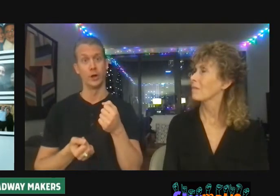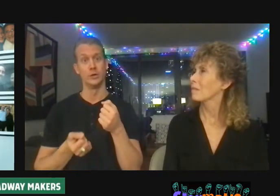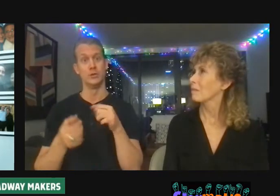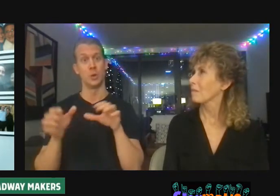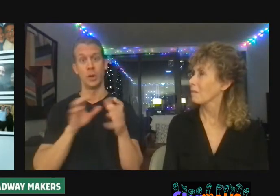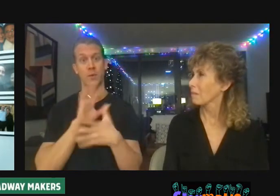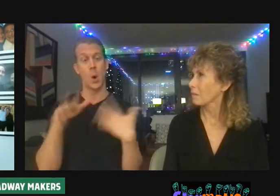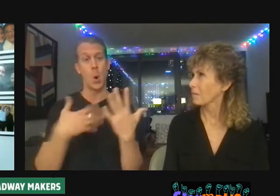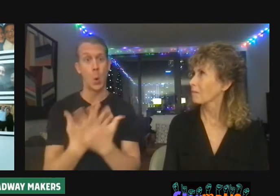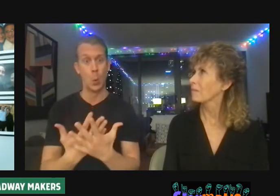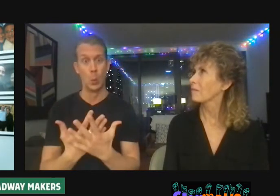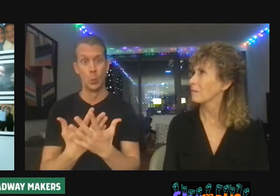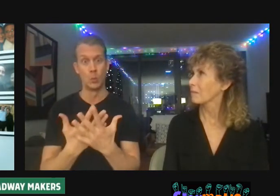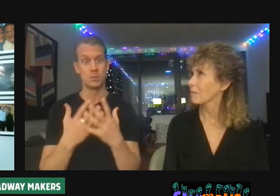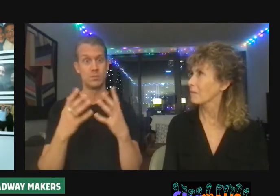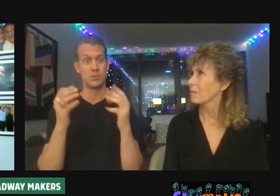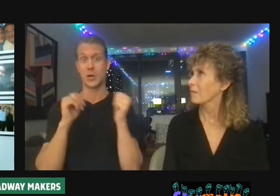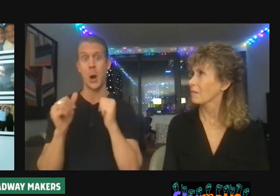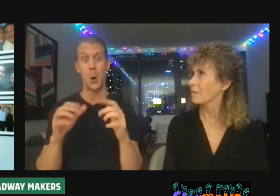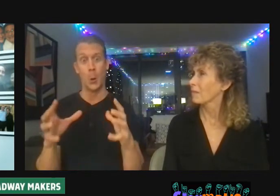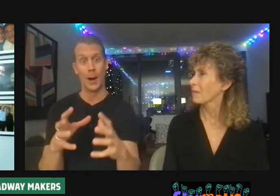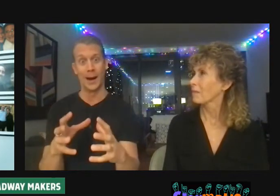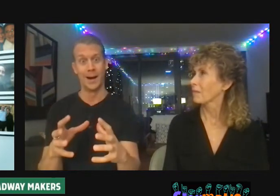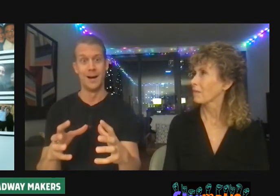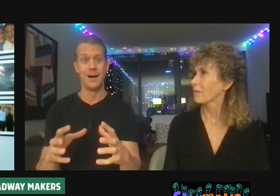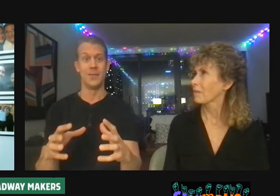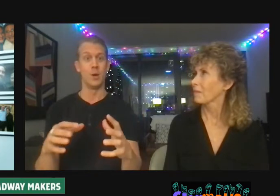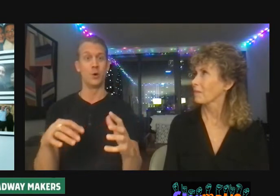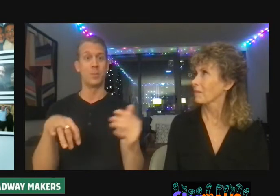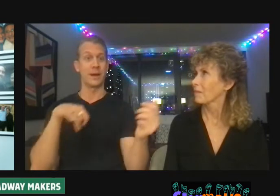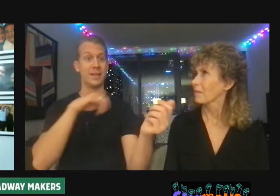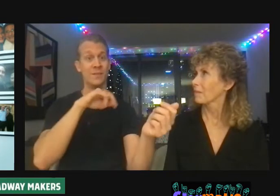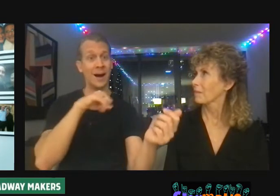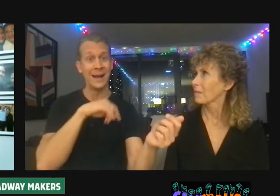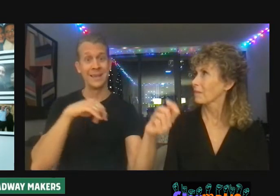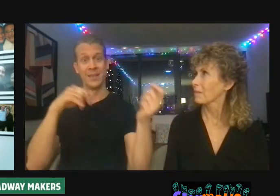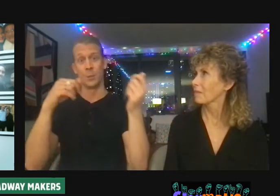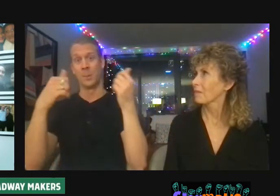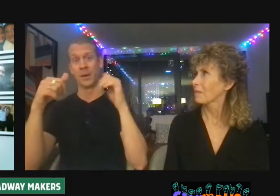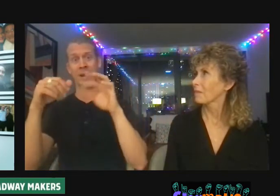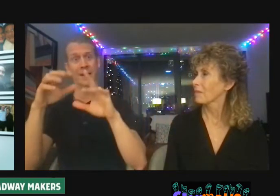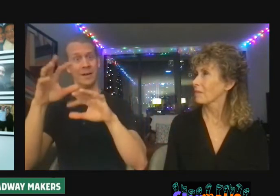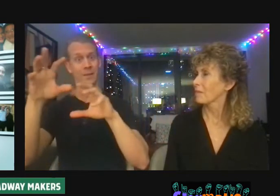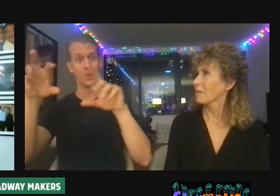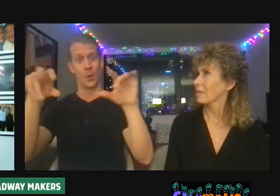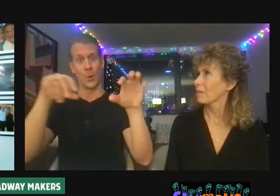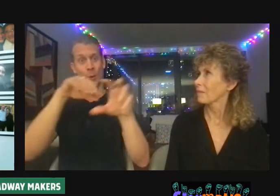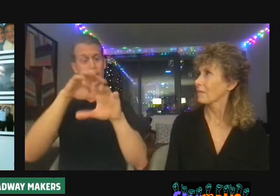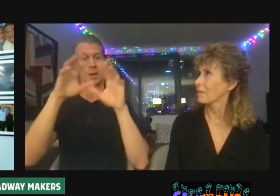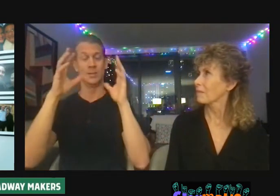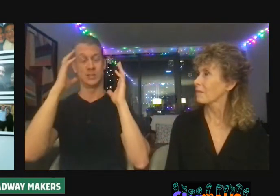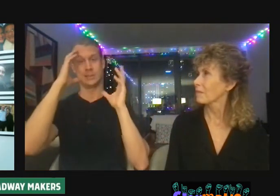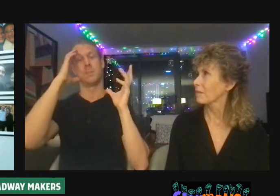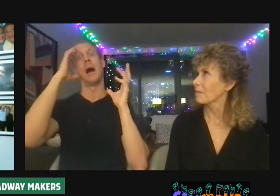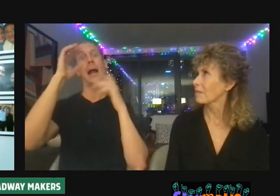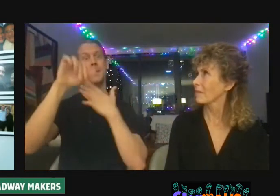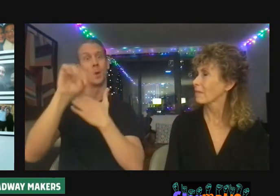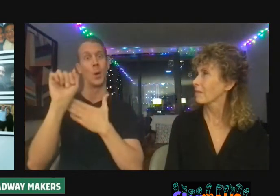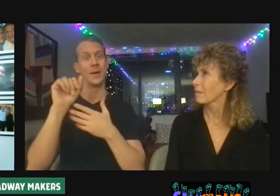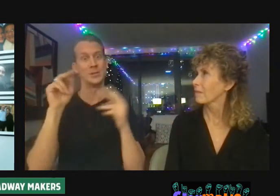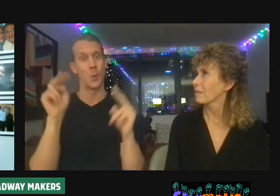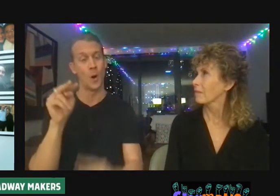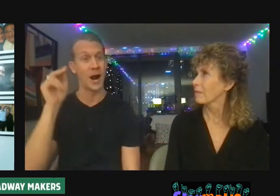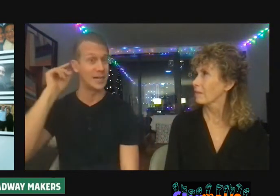were doing the whole show. They were playing the violin, they were playing the whole, it was just